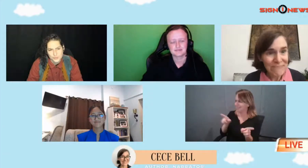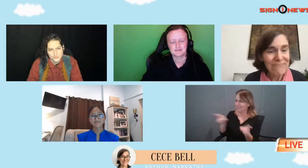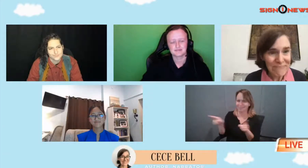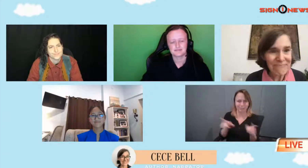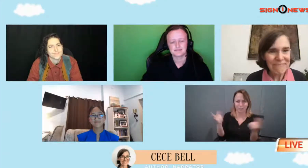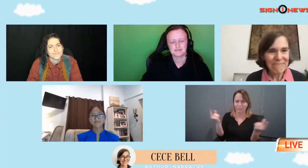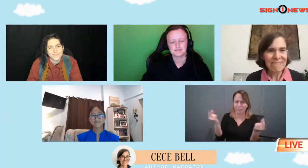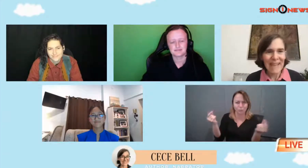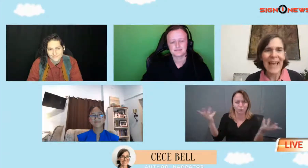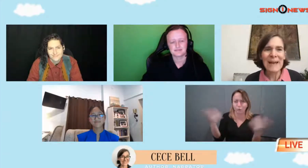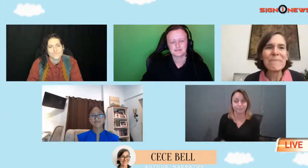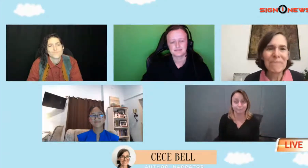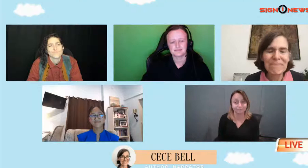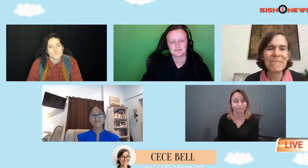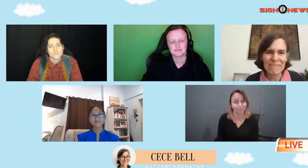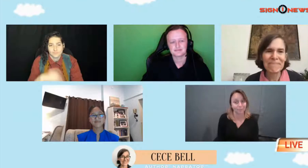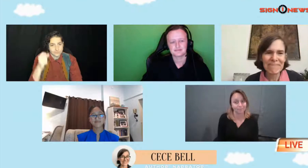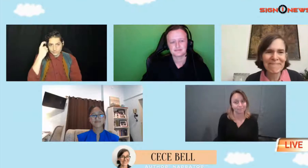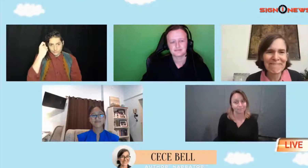do. Yeah.